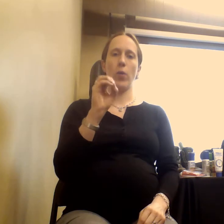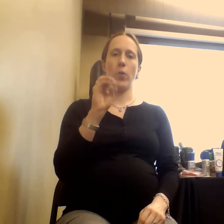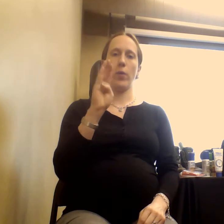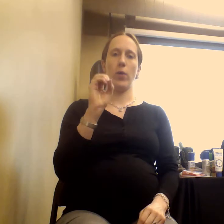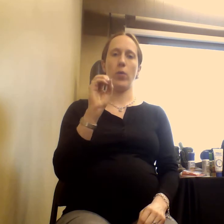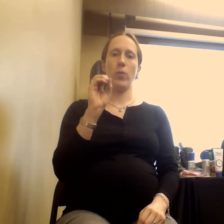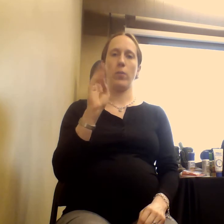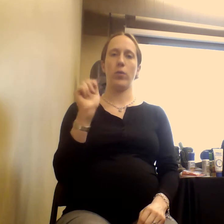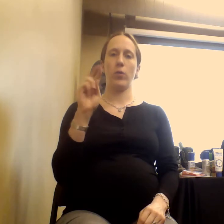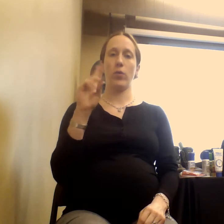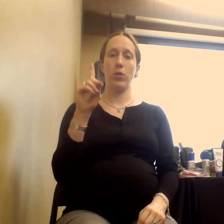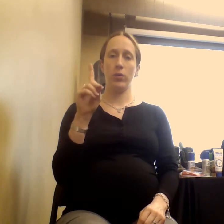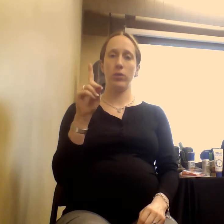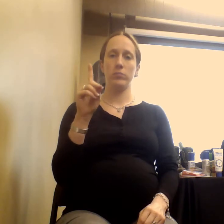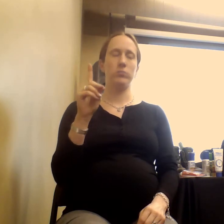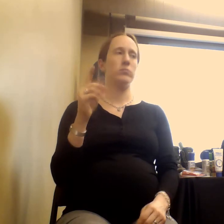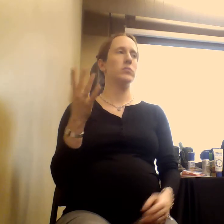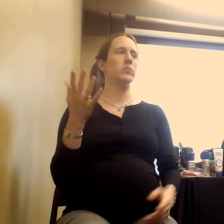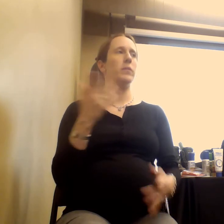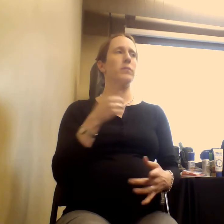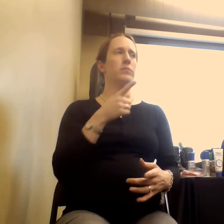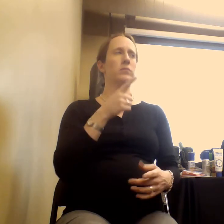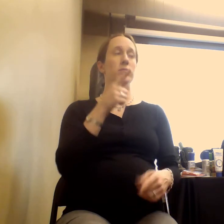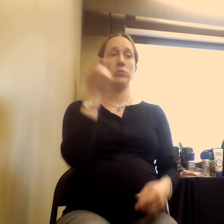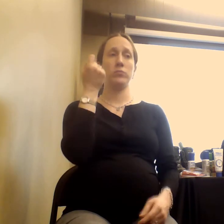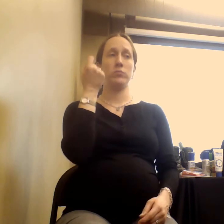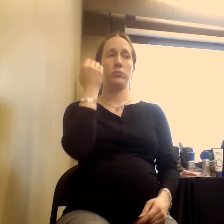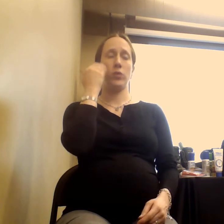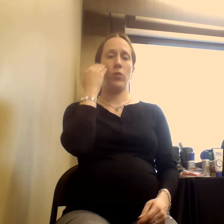wear? Have a super soft boot?